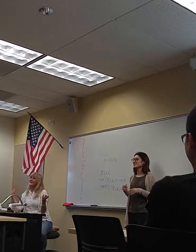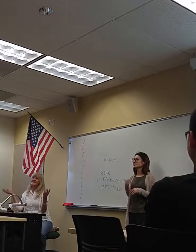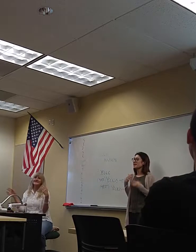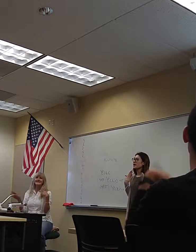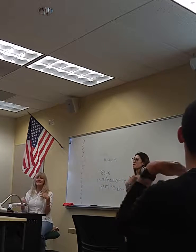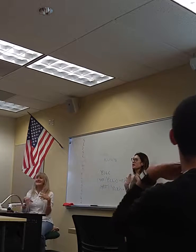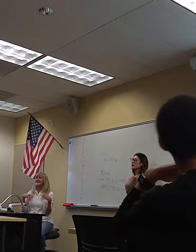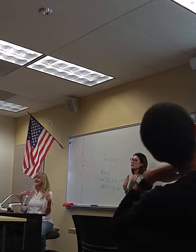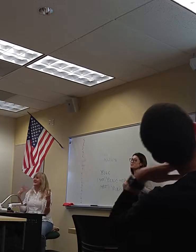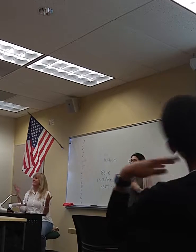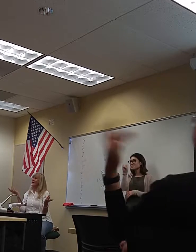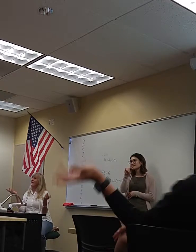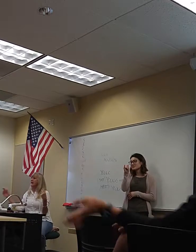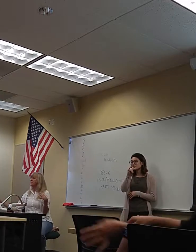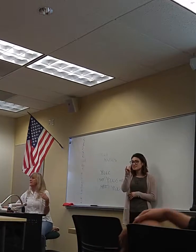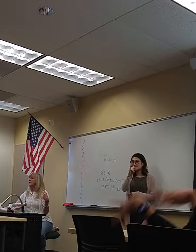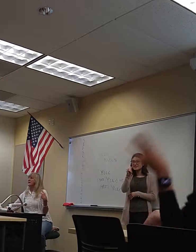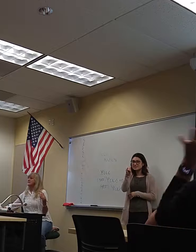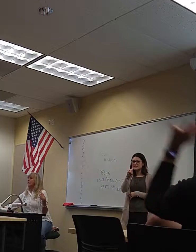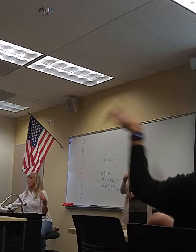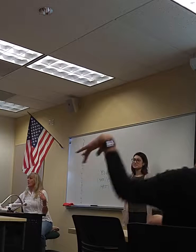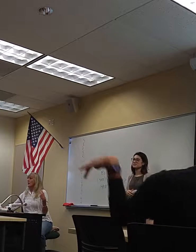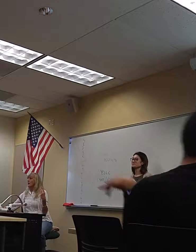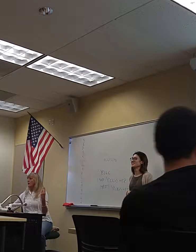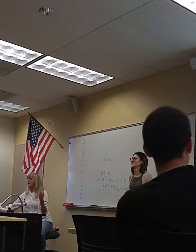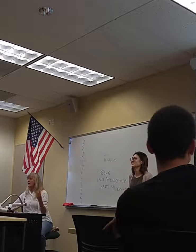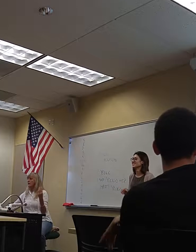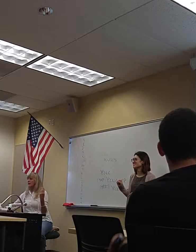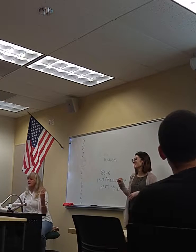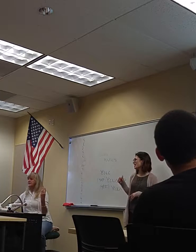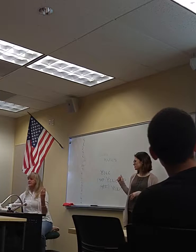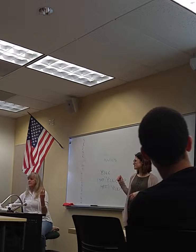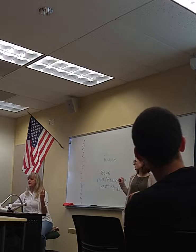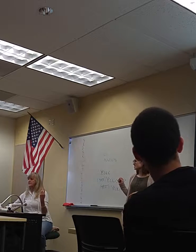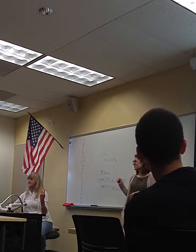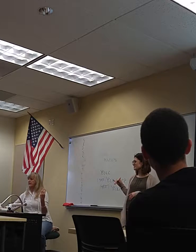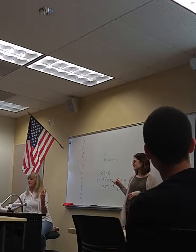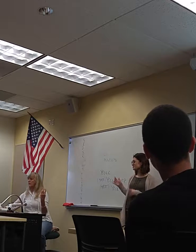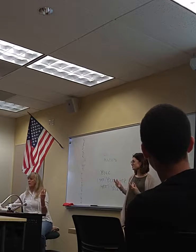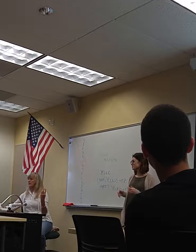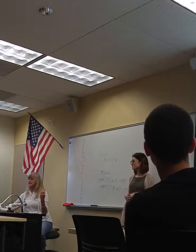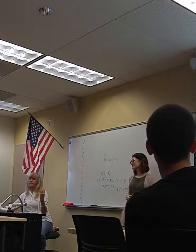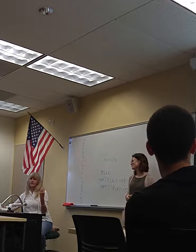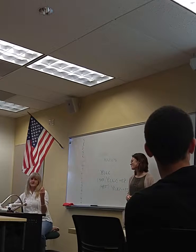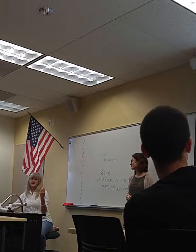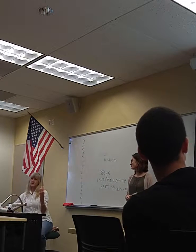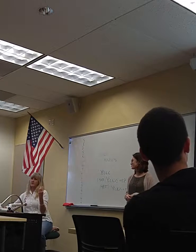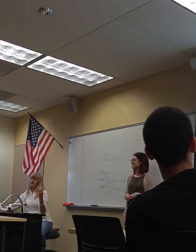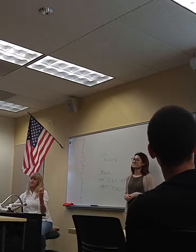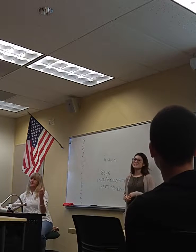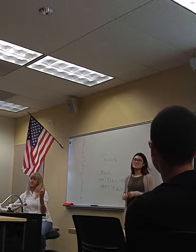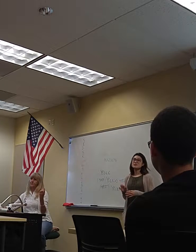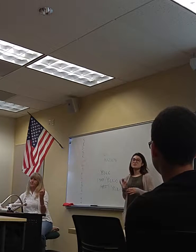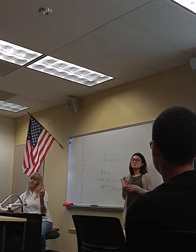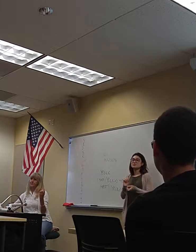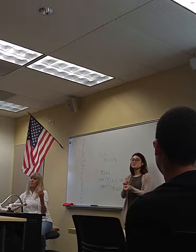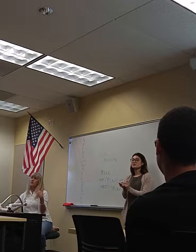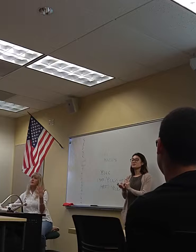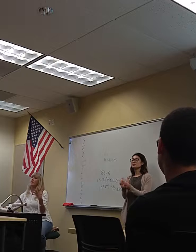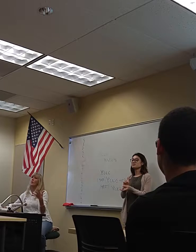happy, silly, right? So who are our consumers that want us to transliterate? What do we know